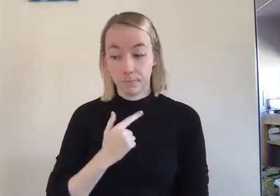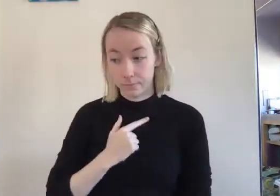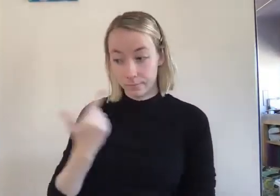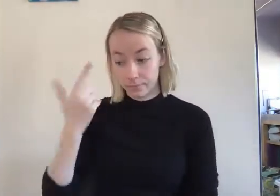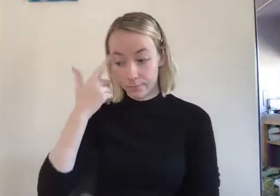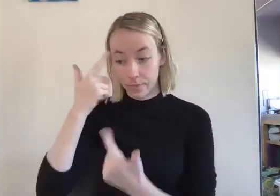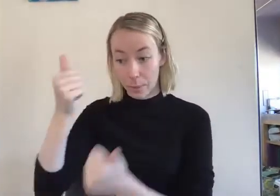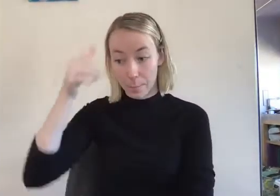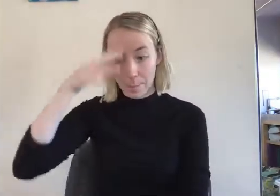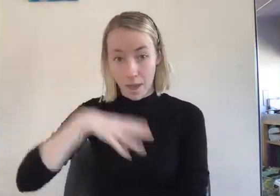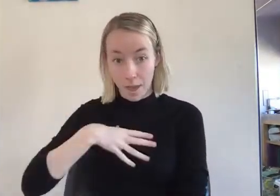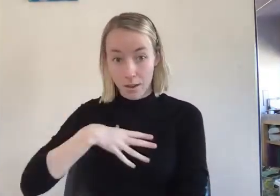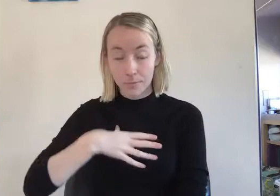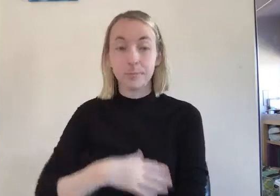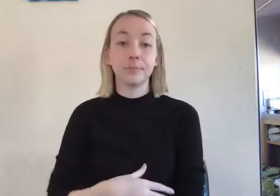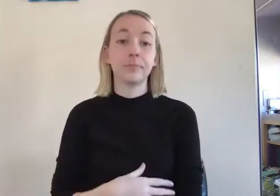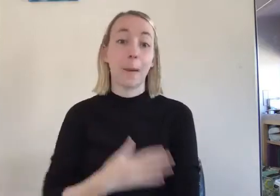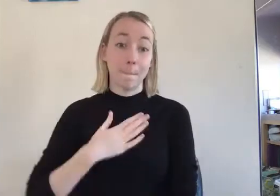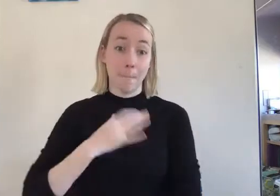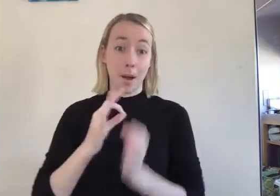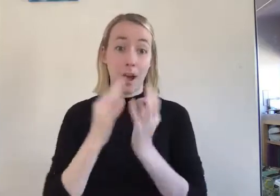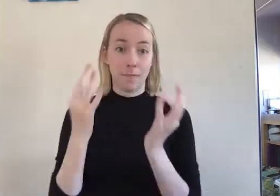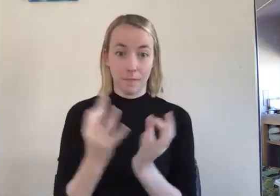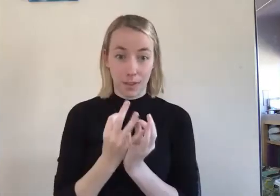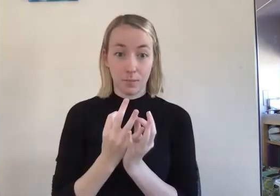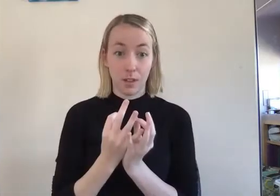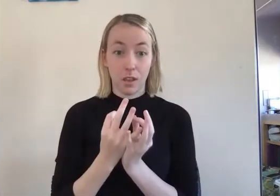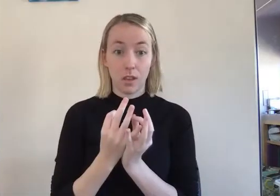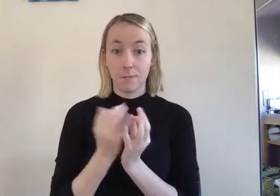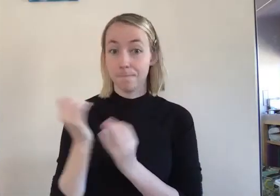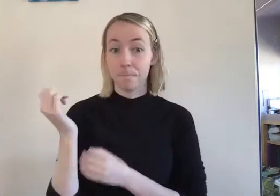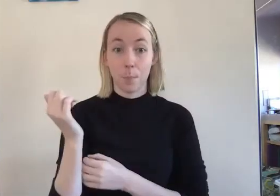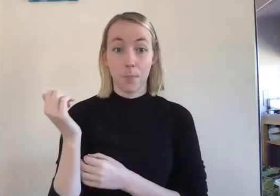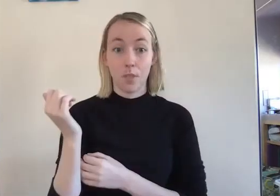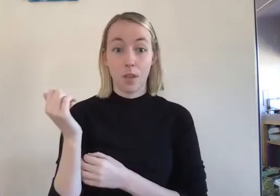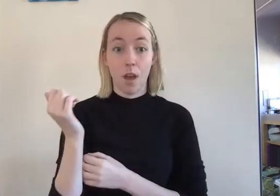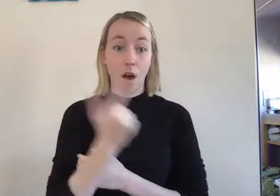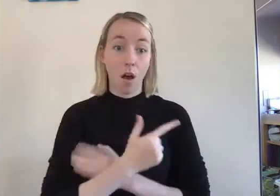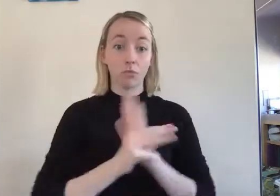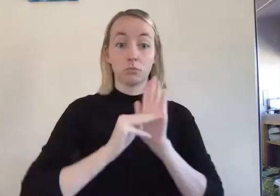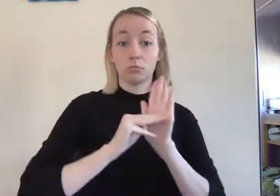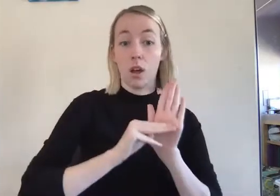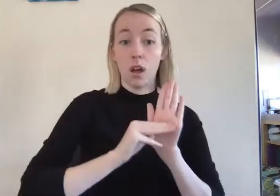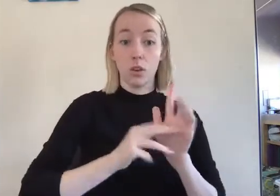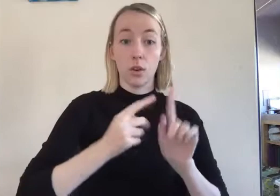all decision-making to the men, who in my family surroundings happened to be modeled